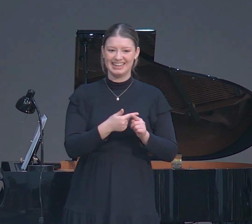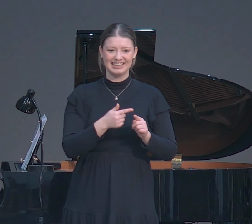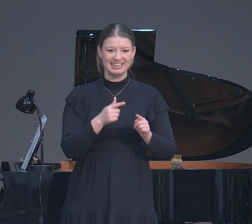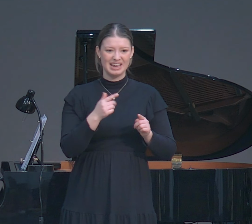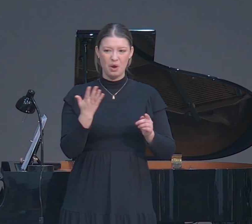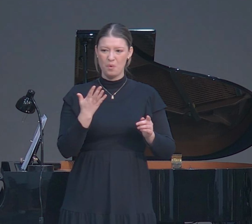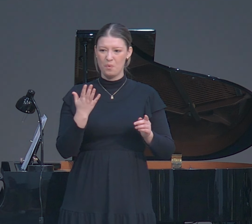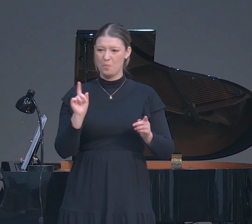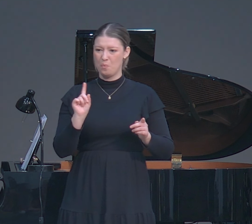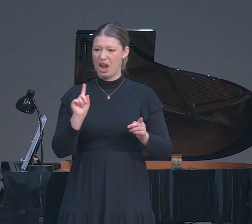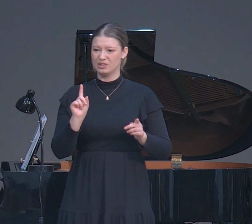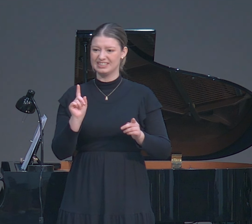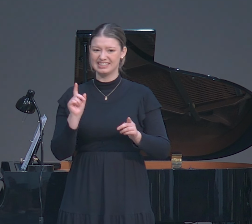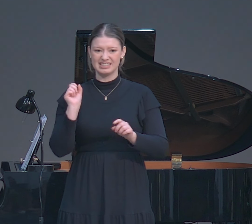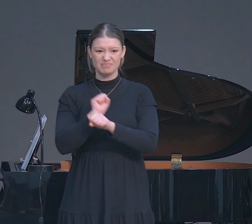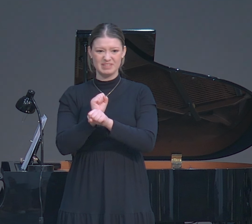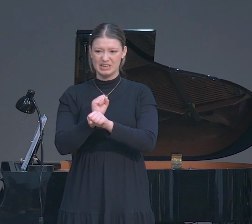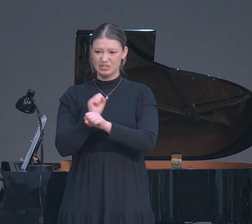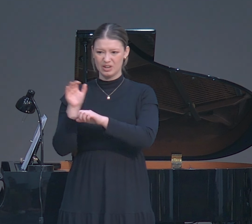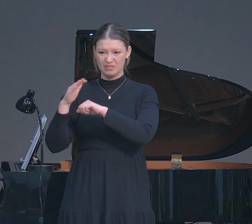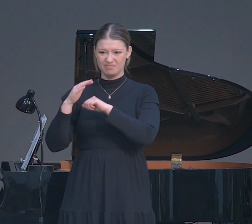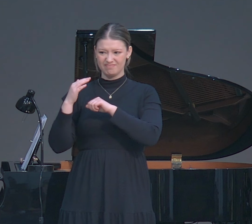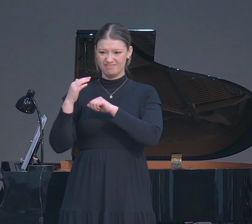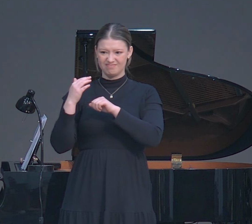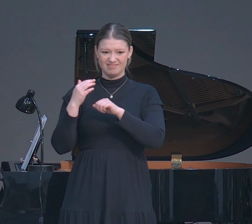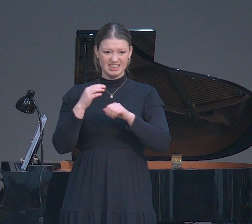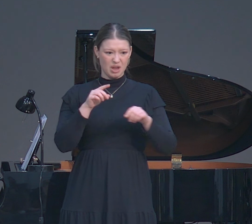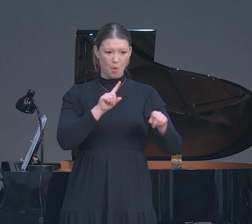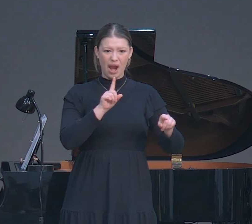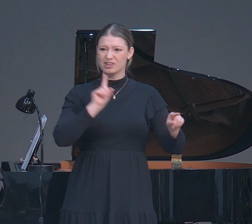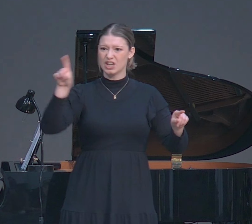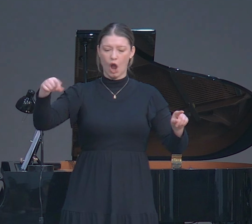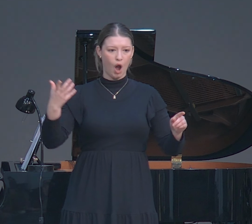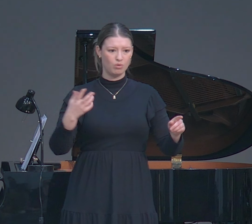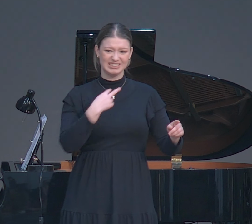anywhere. The mission's not going to move much at all.